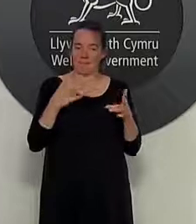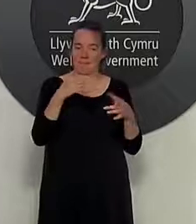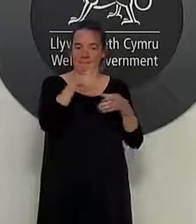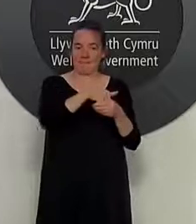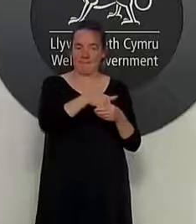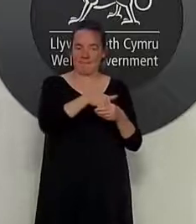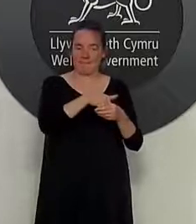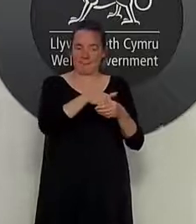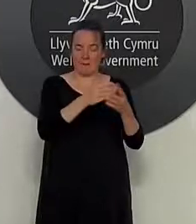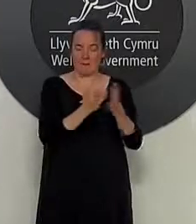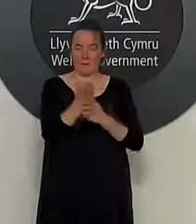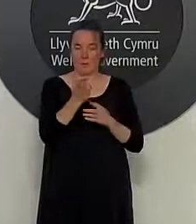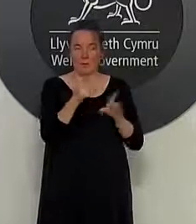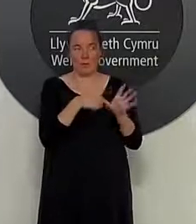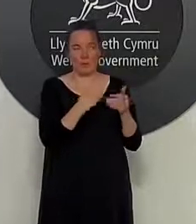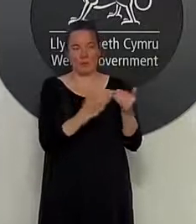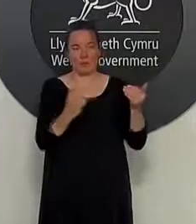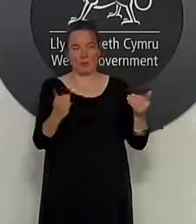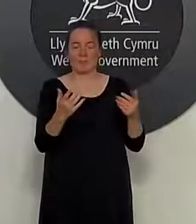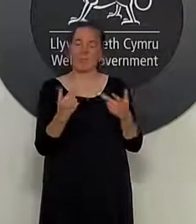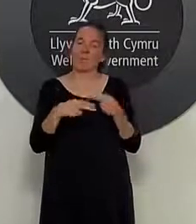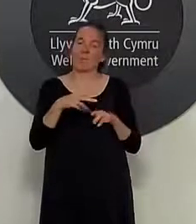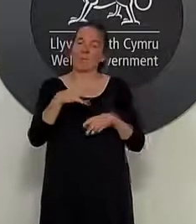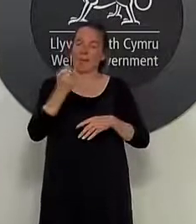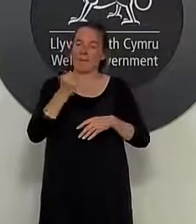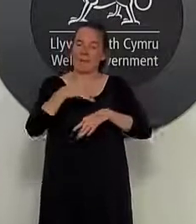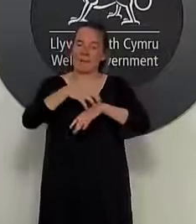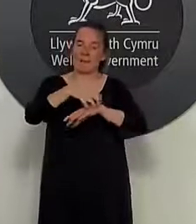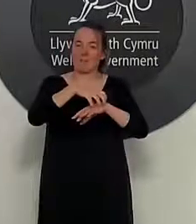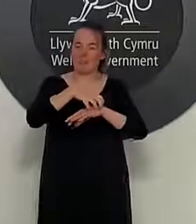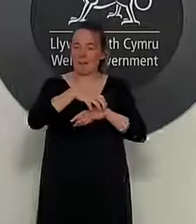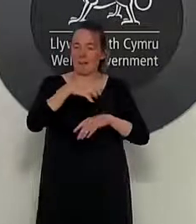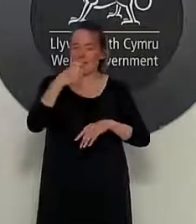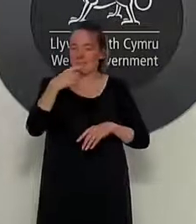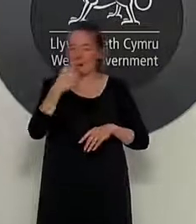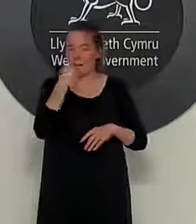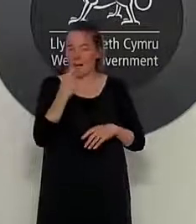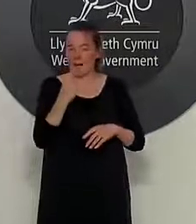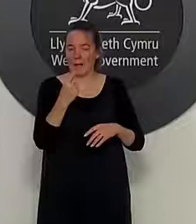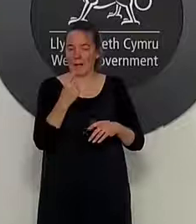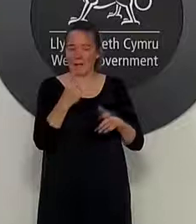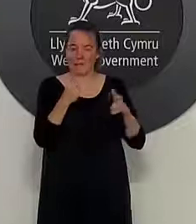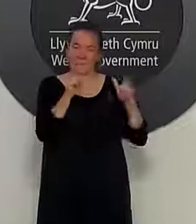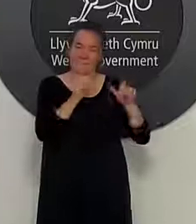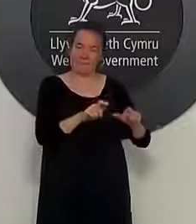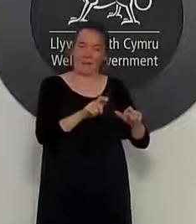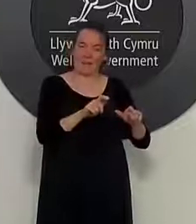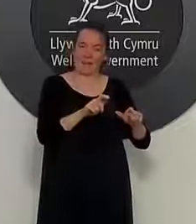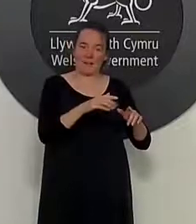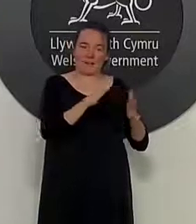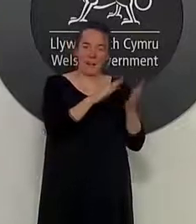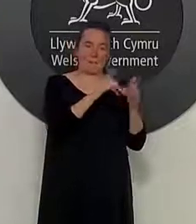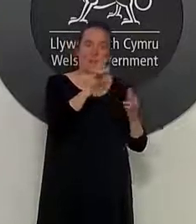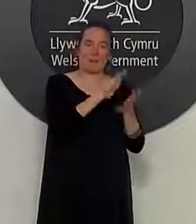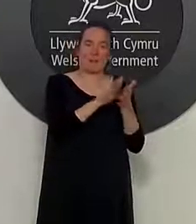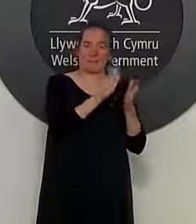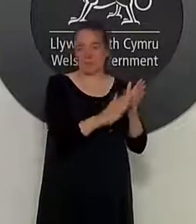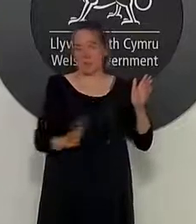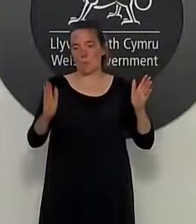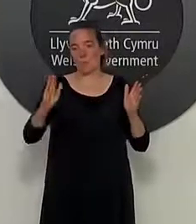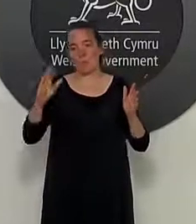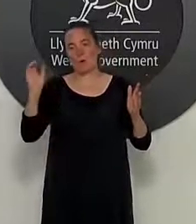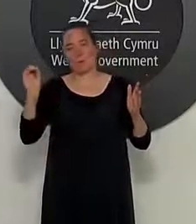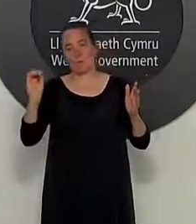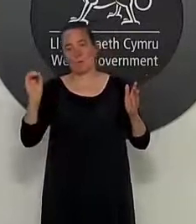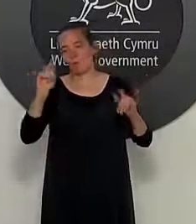familiar listening to this. You know, if you've got a caravan, you can occupy it between March and October, and then you can't occupy it the